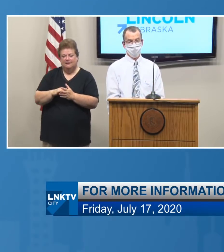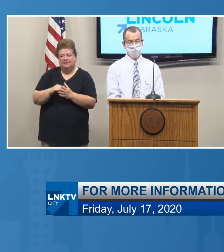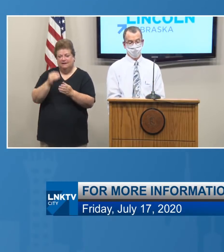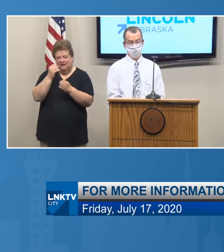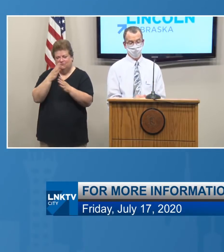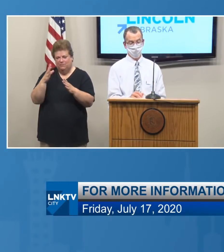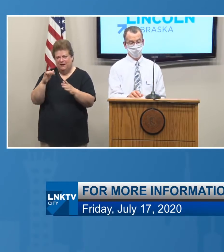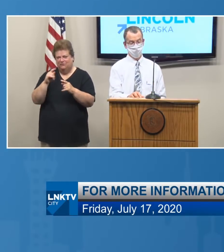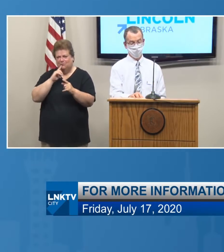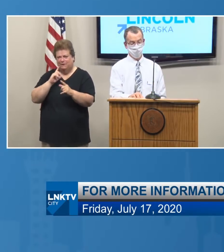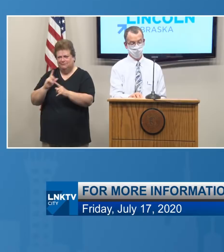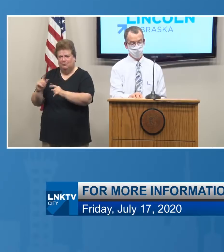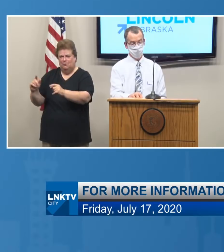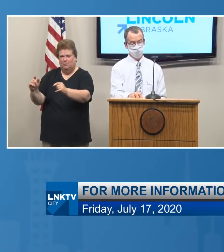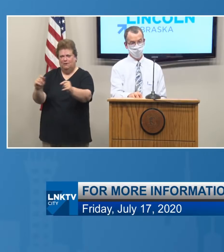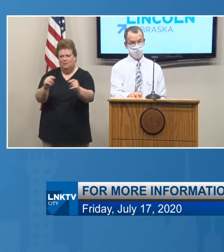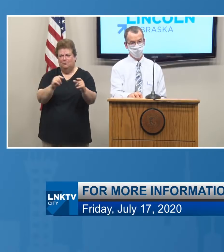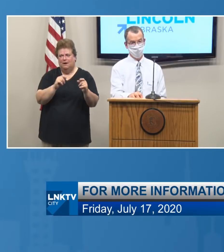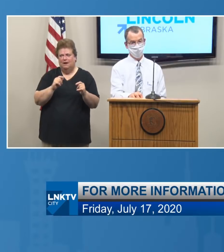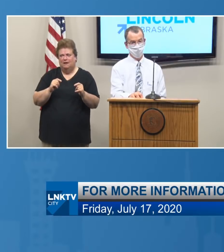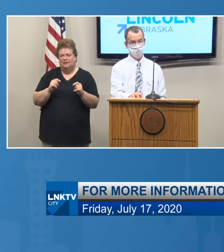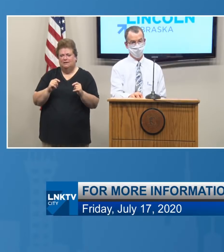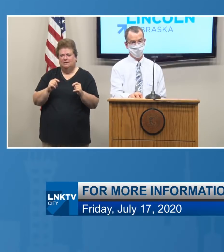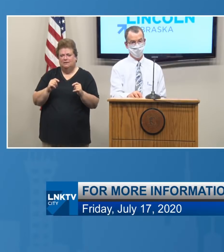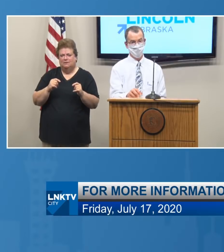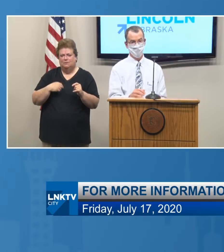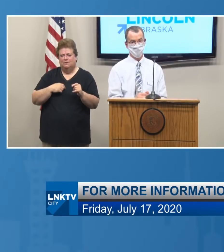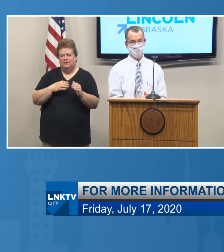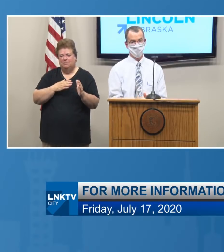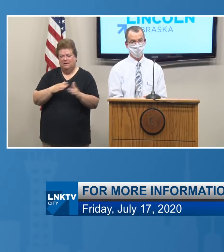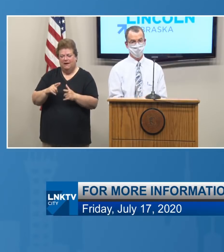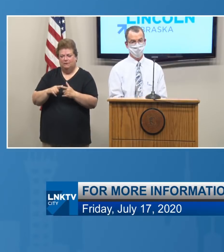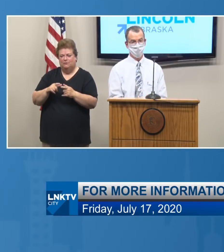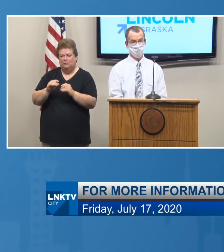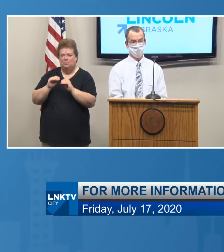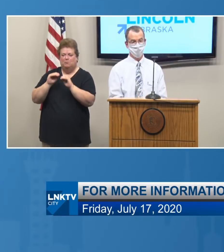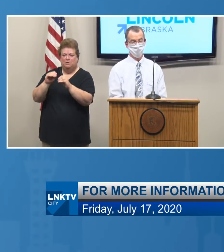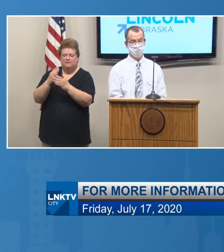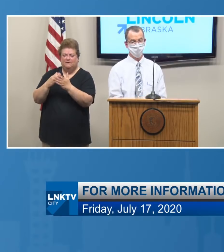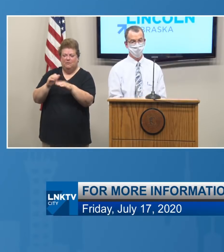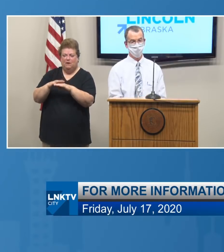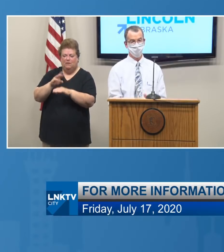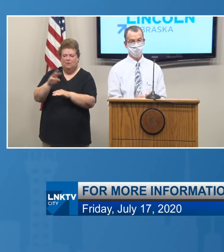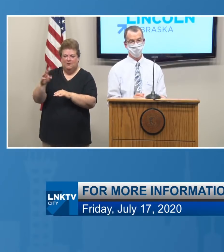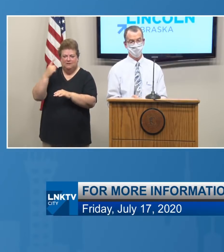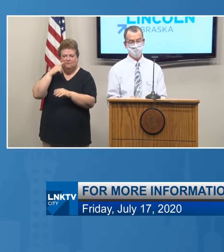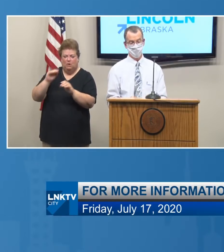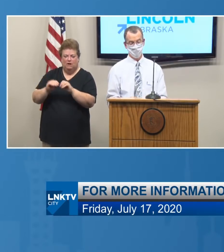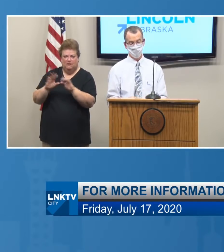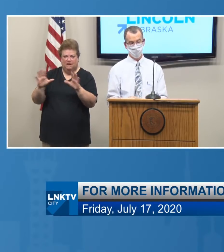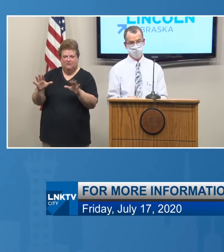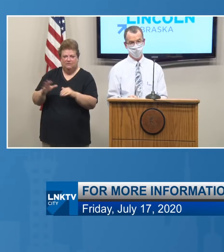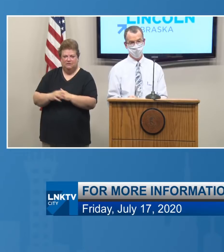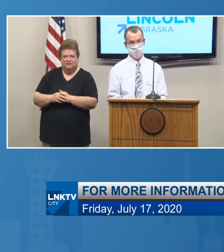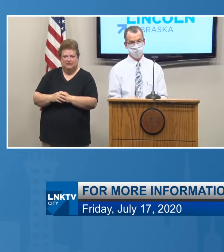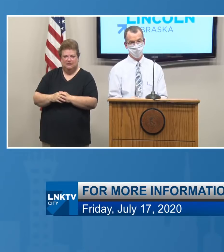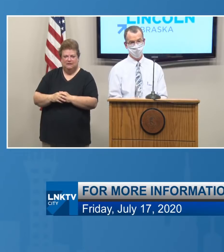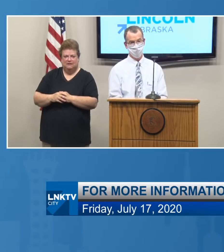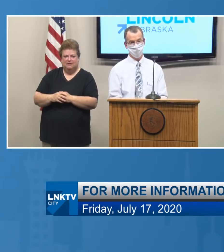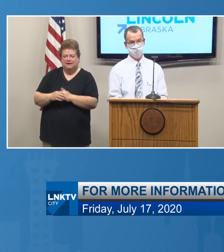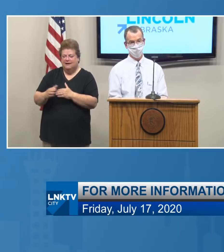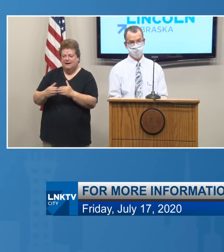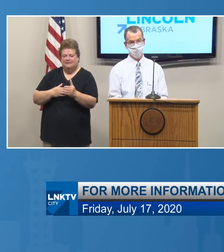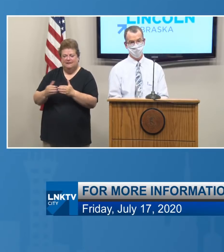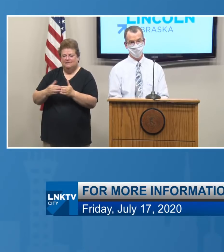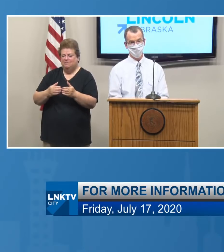was going around, and we were gonna plan to put something on our website for clarification. It doesn't matter